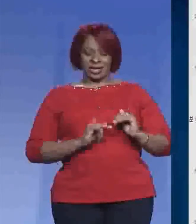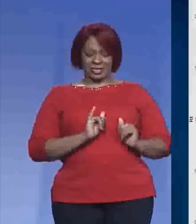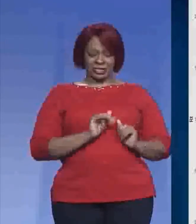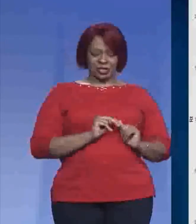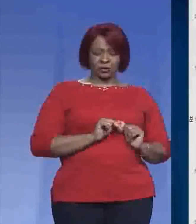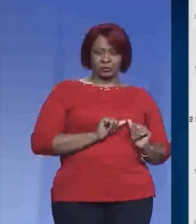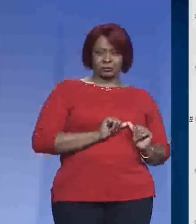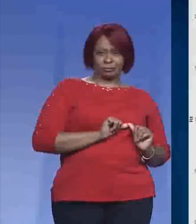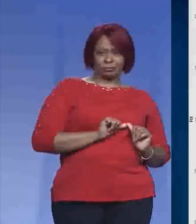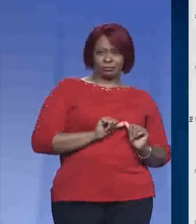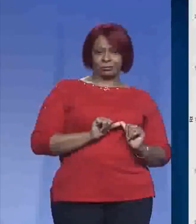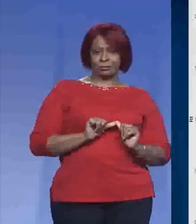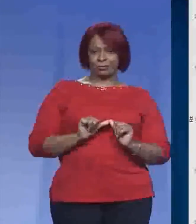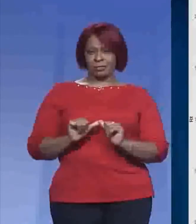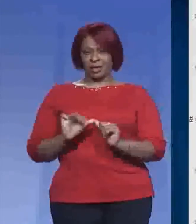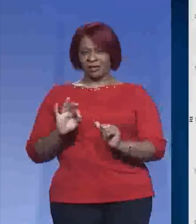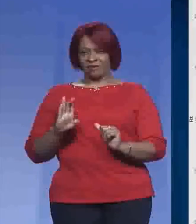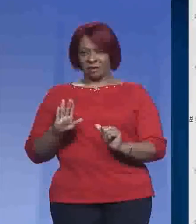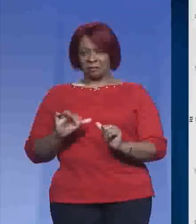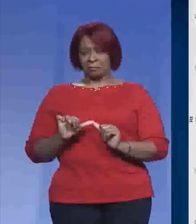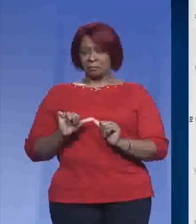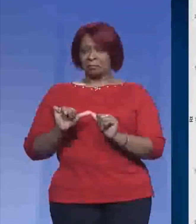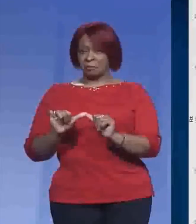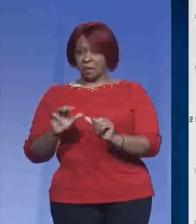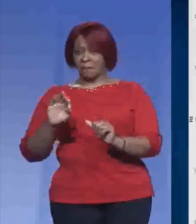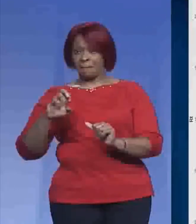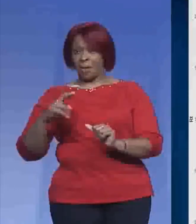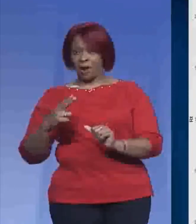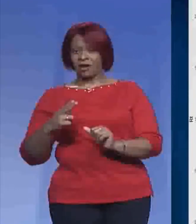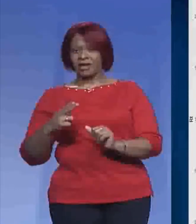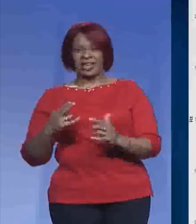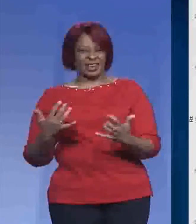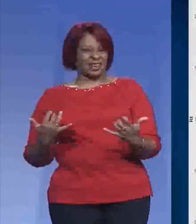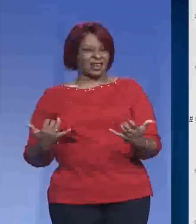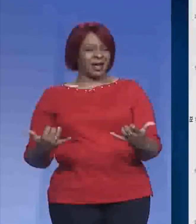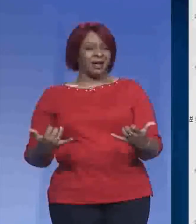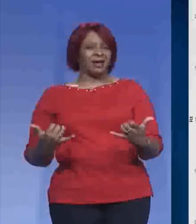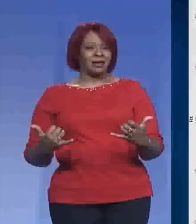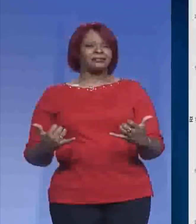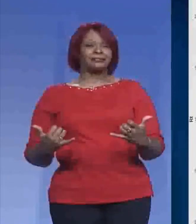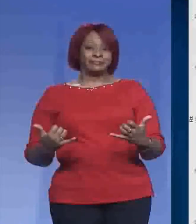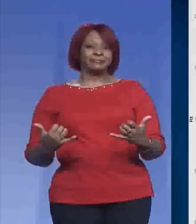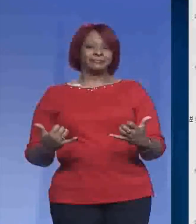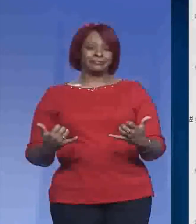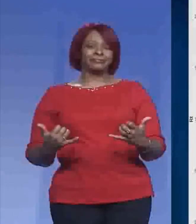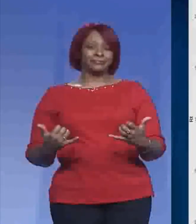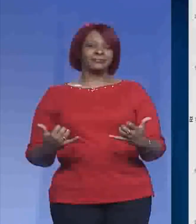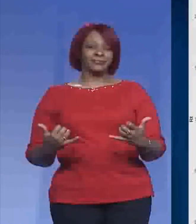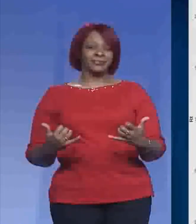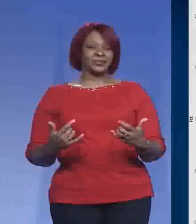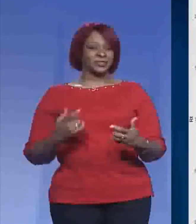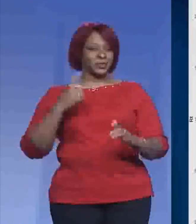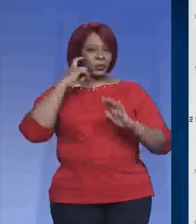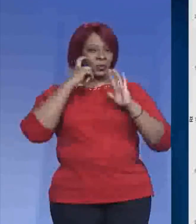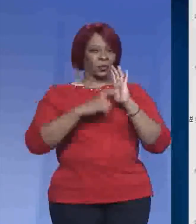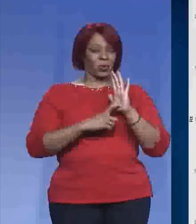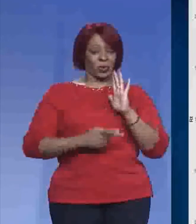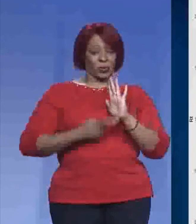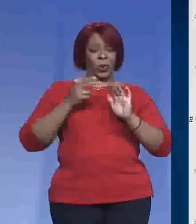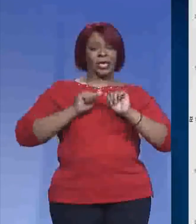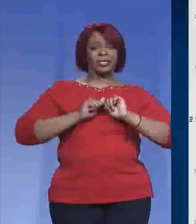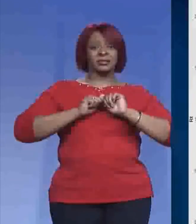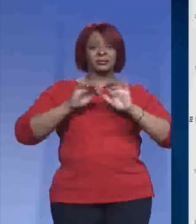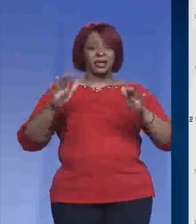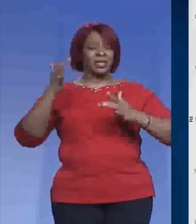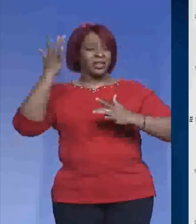January, all of February, and most of March. But now we are back in a time phase where the reproductive rate